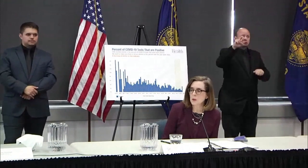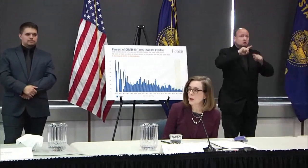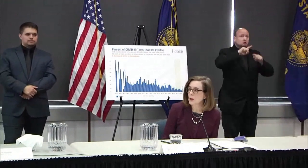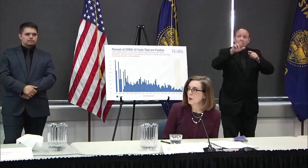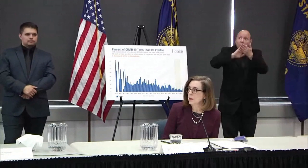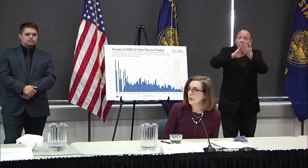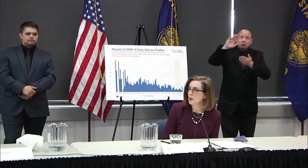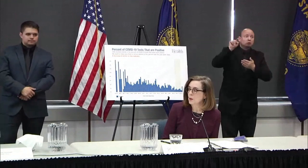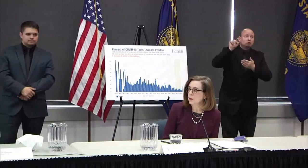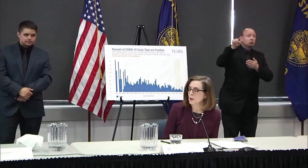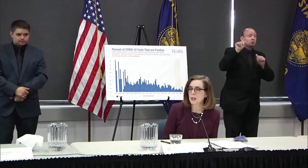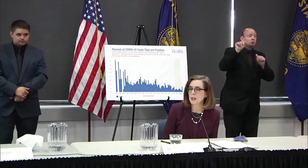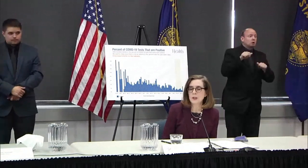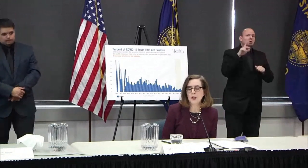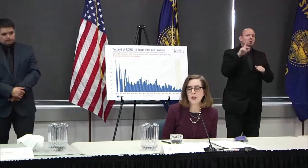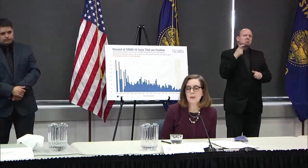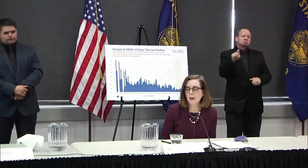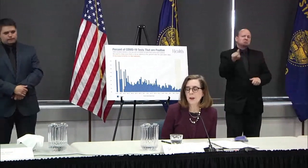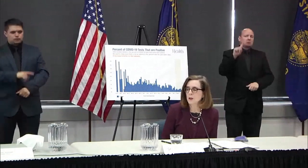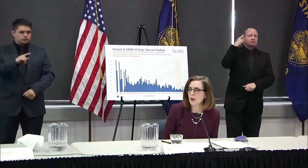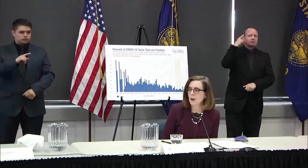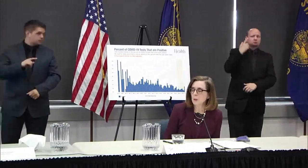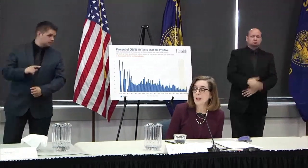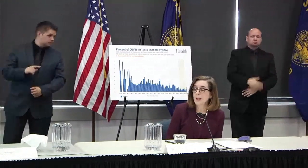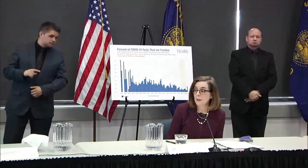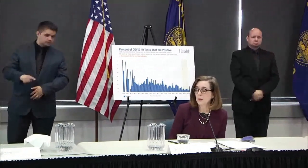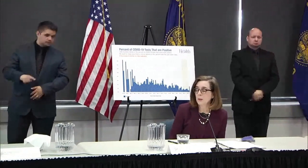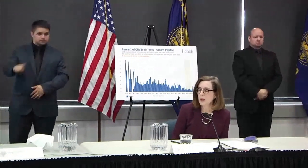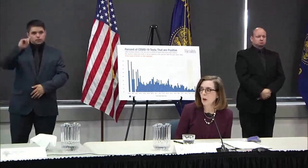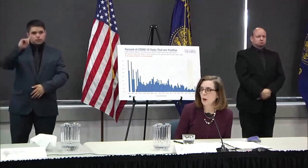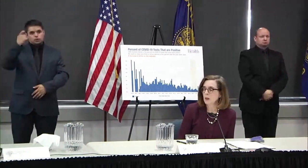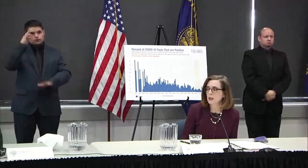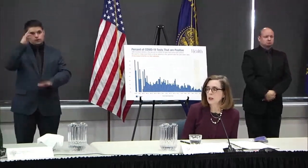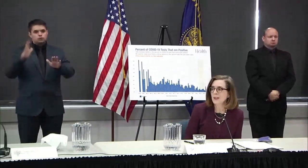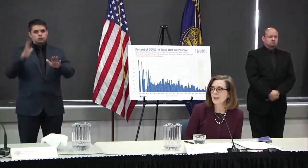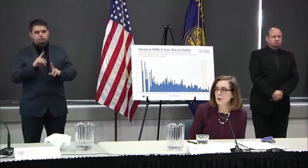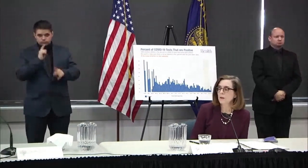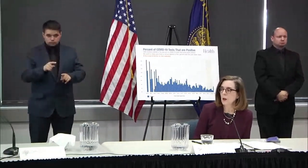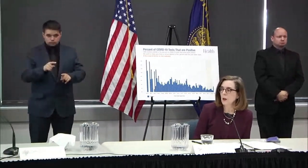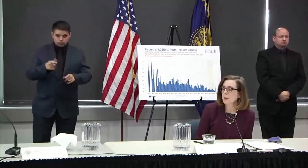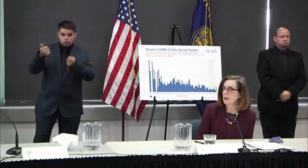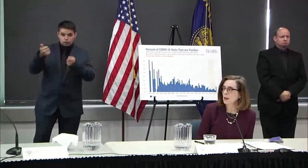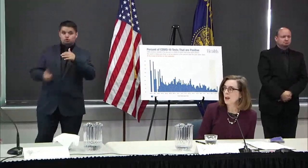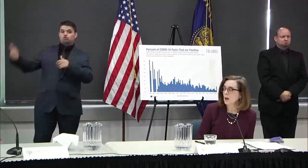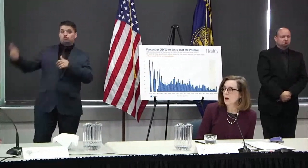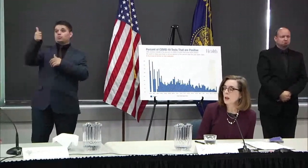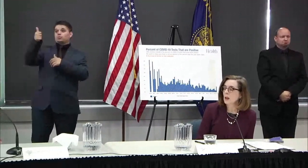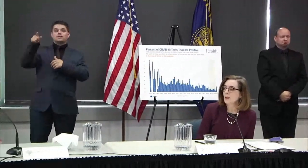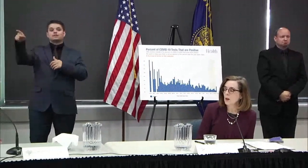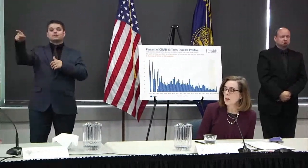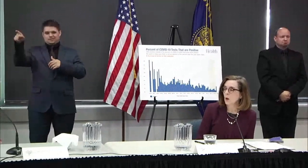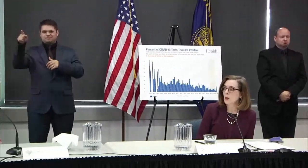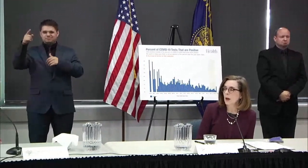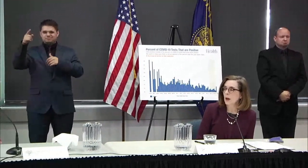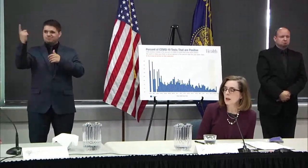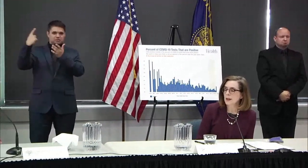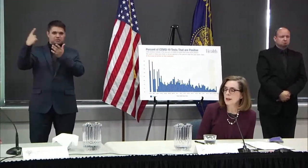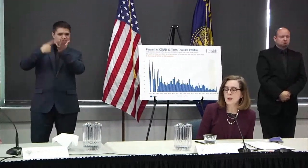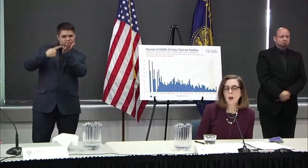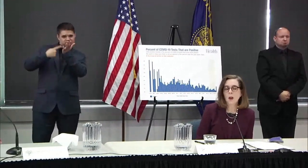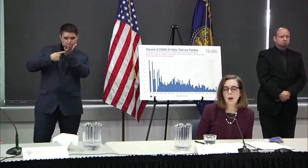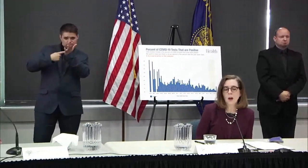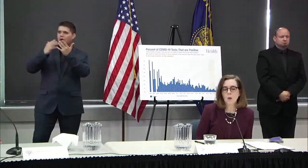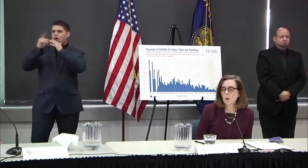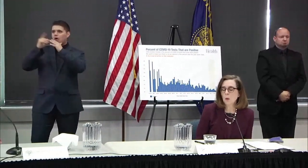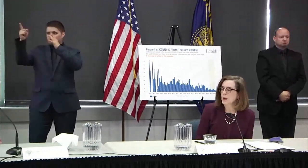Cannon is working with the universities. They are developing, and the community colleges, they are developing their own